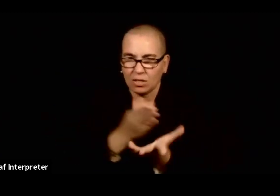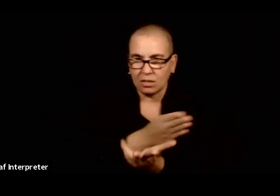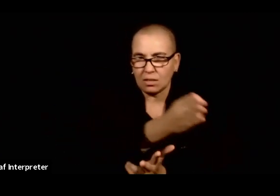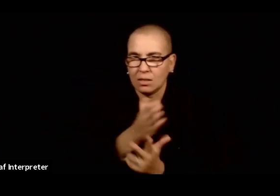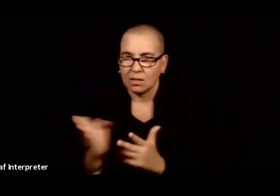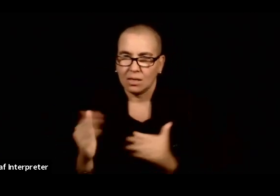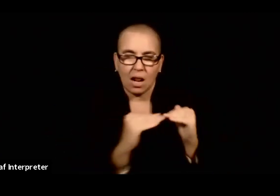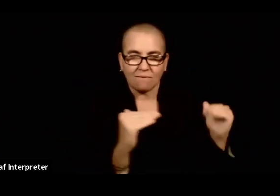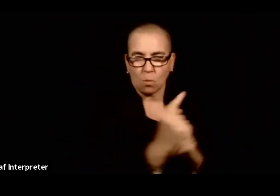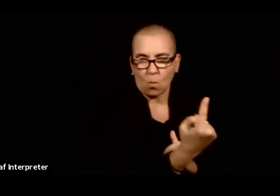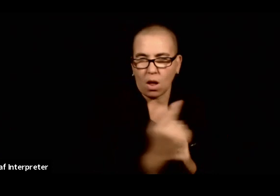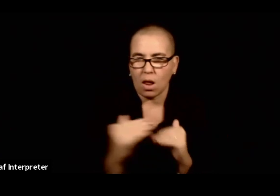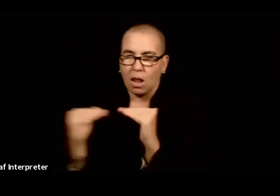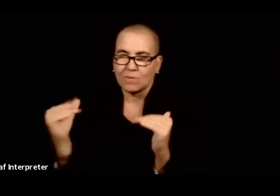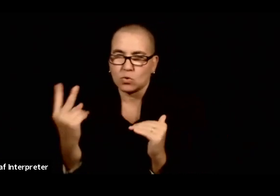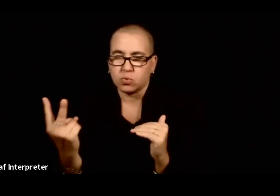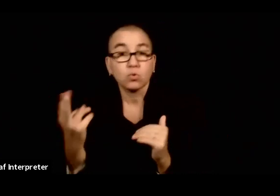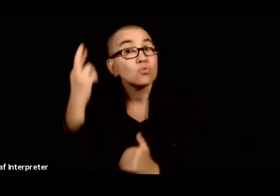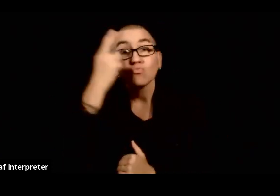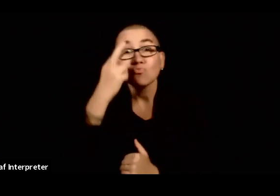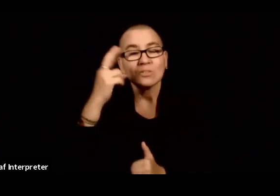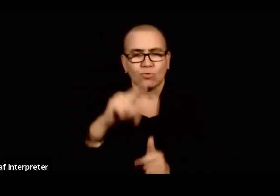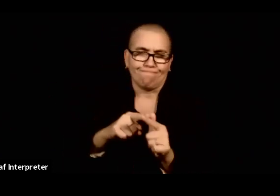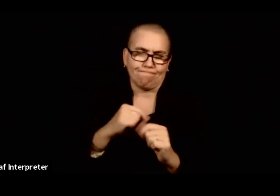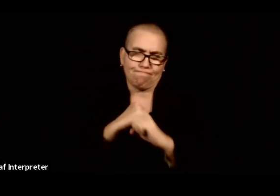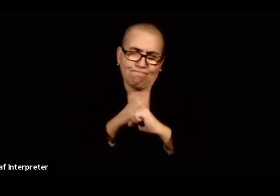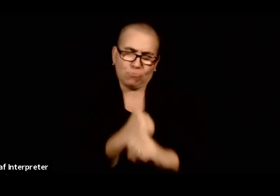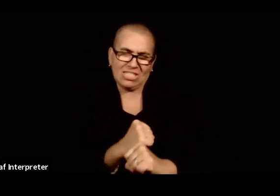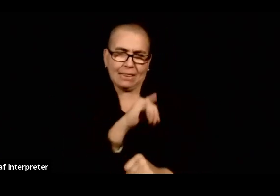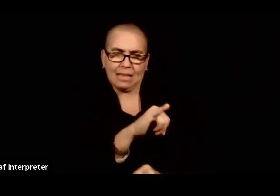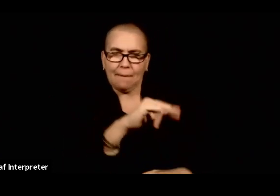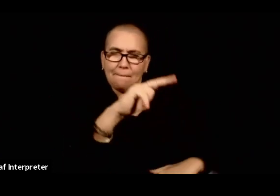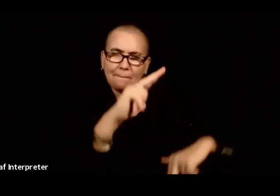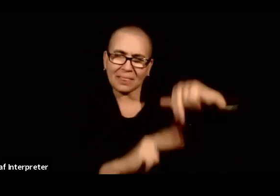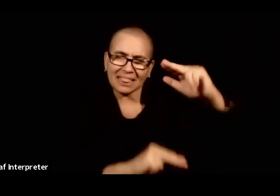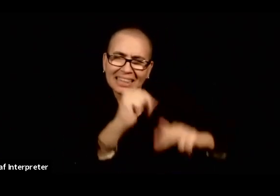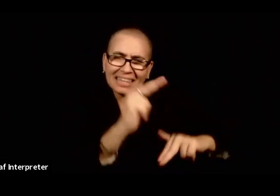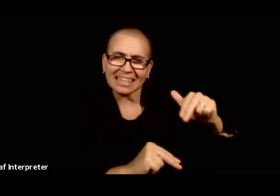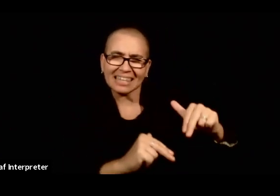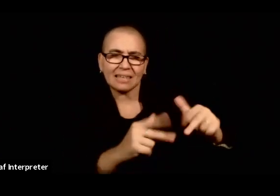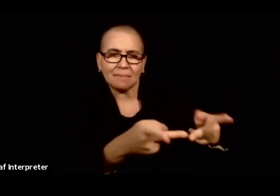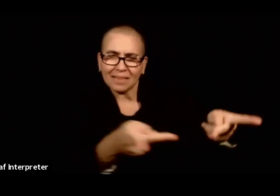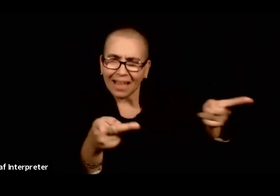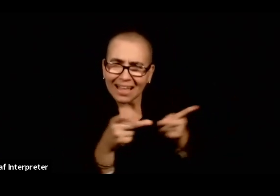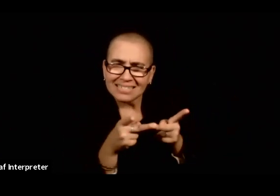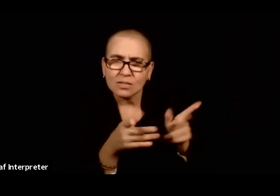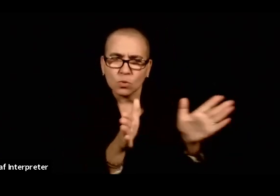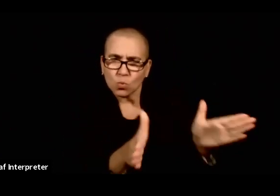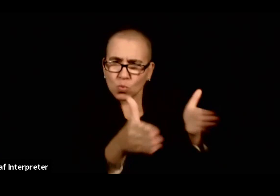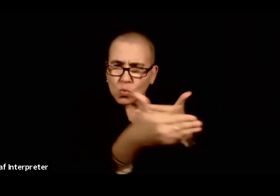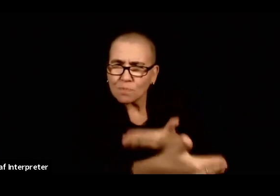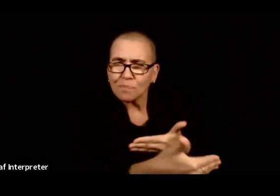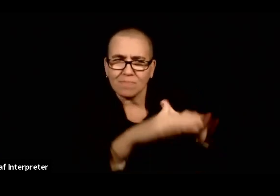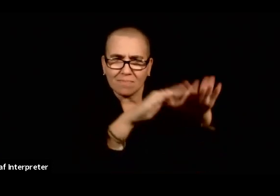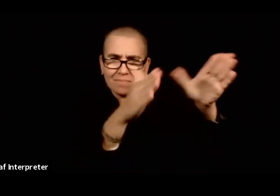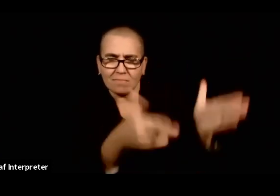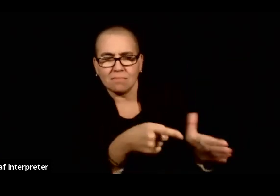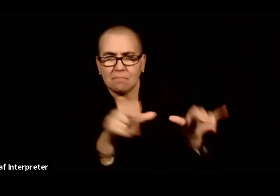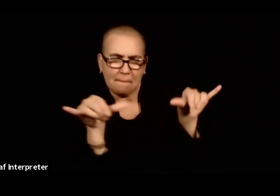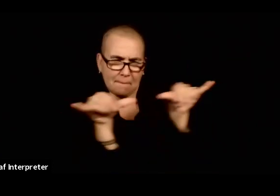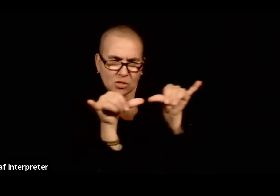to evaluate COVID-19 risk for the facility. It sets forth a clear process